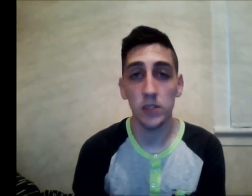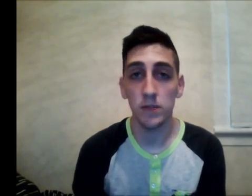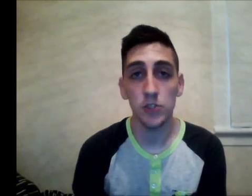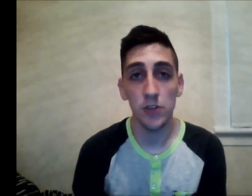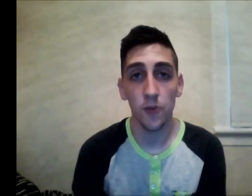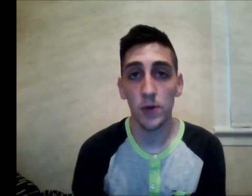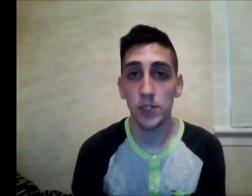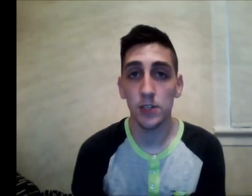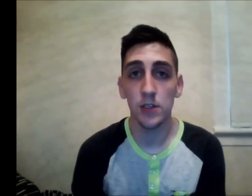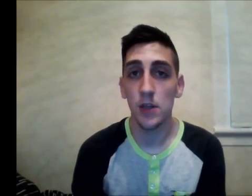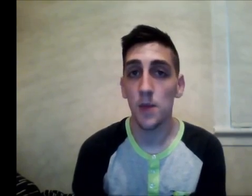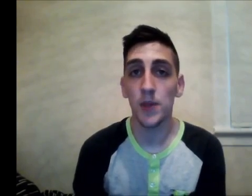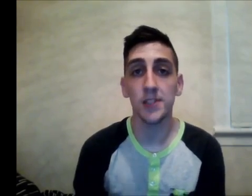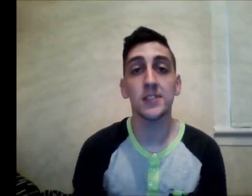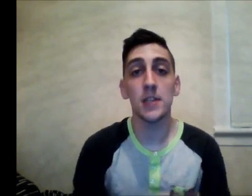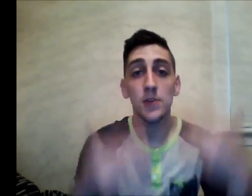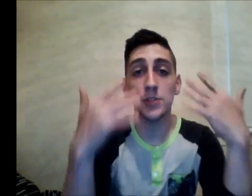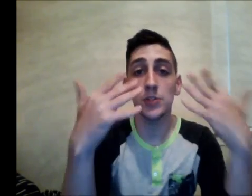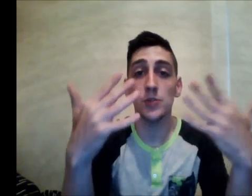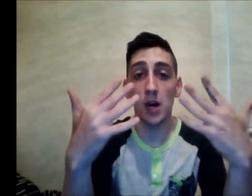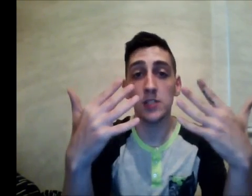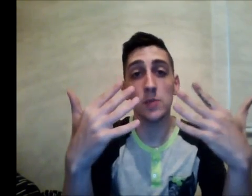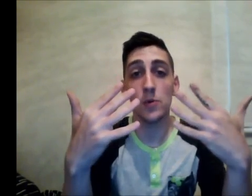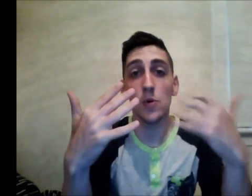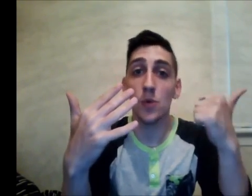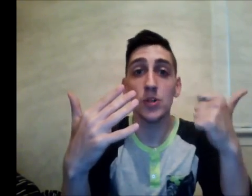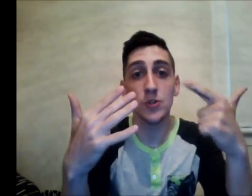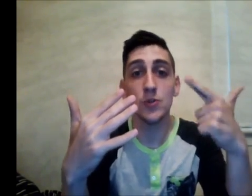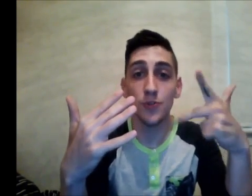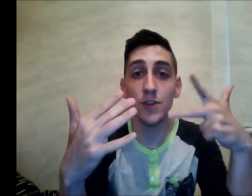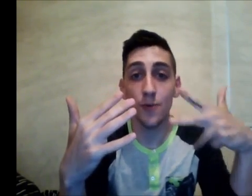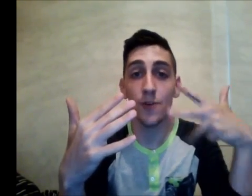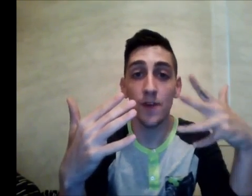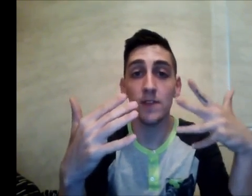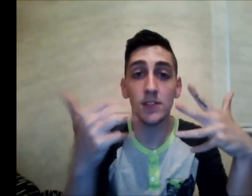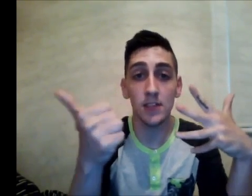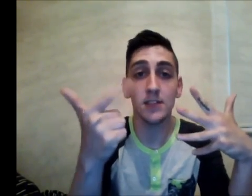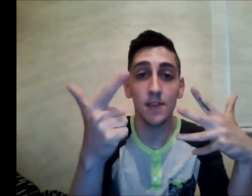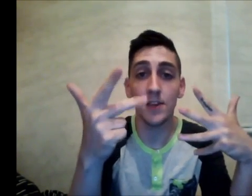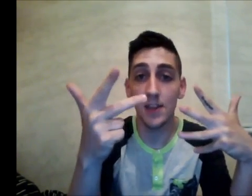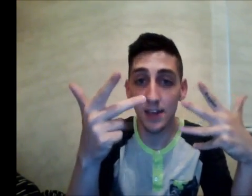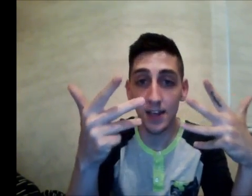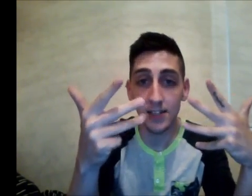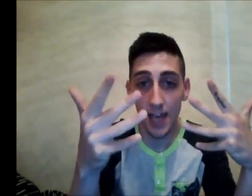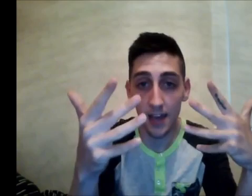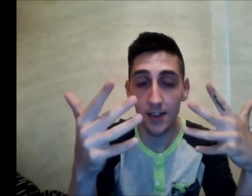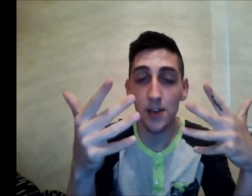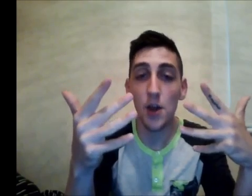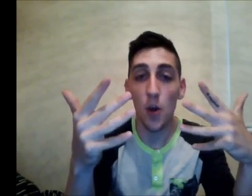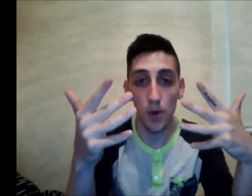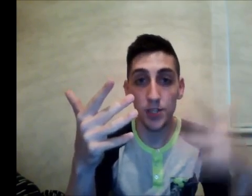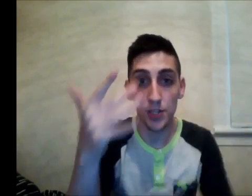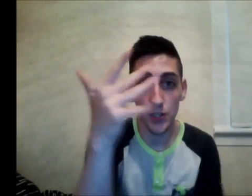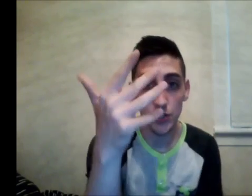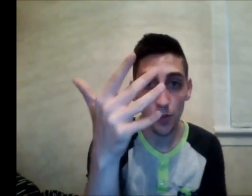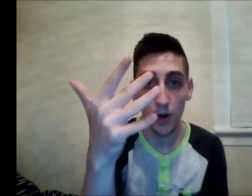relatively straightforward because instead of using two hands where we go 1, 2, 3, 4, 5, 6, 7, 8, 9, 10, we're just going to use the one